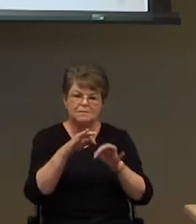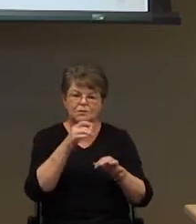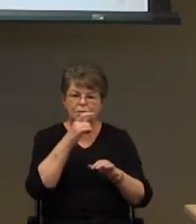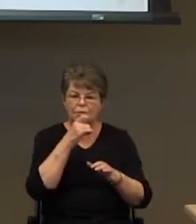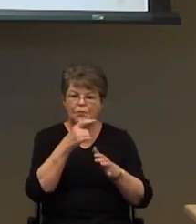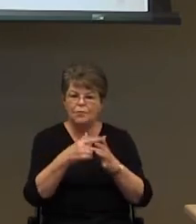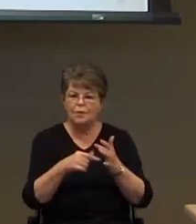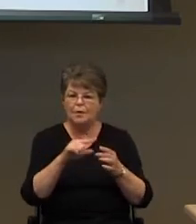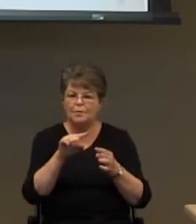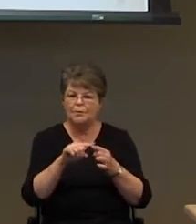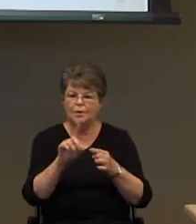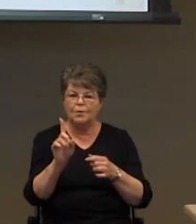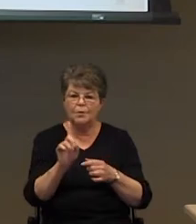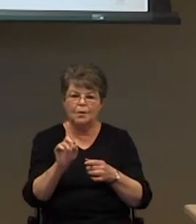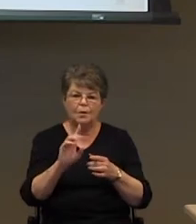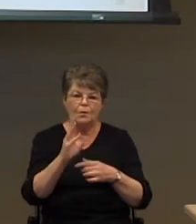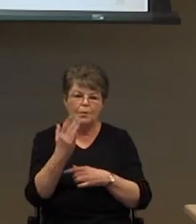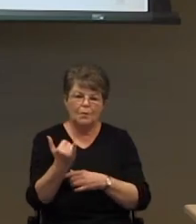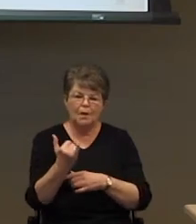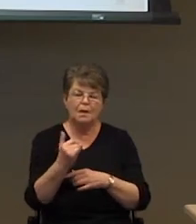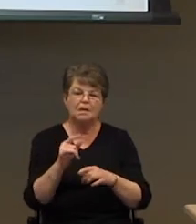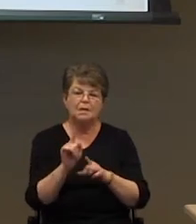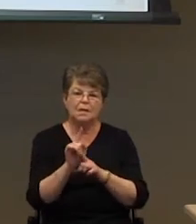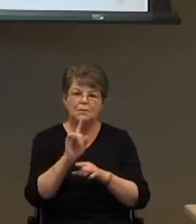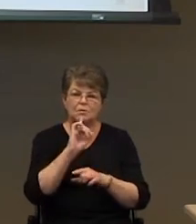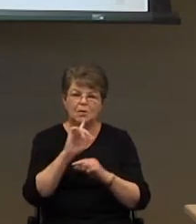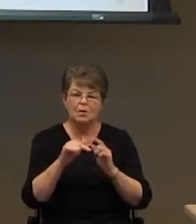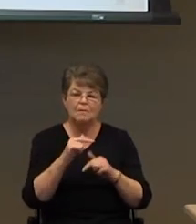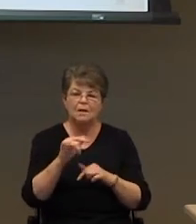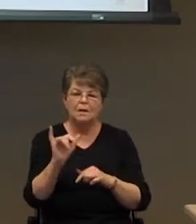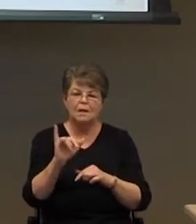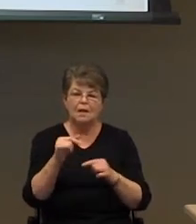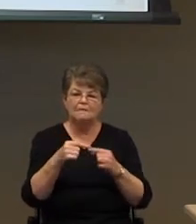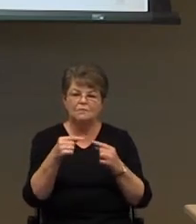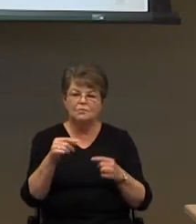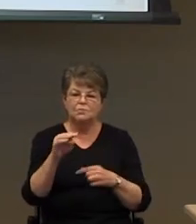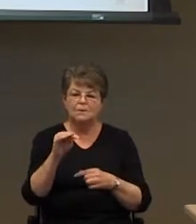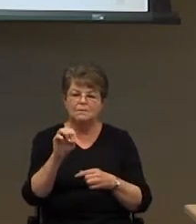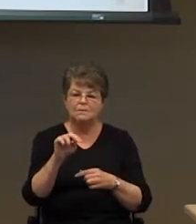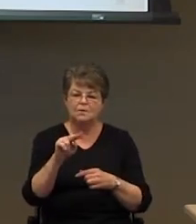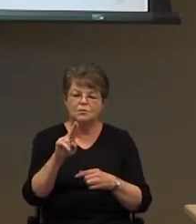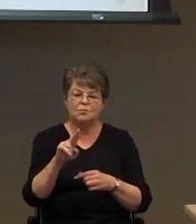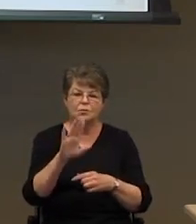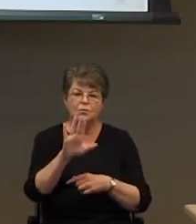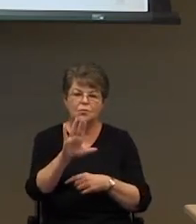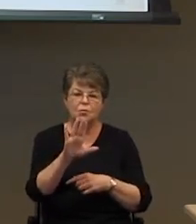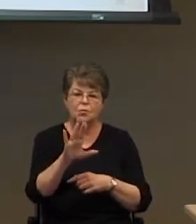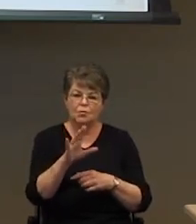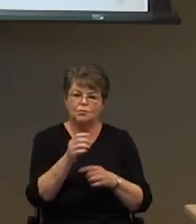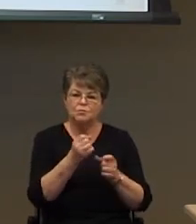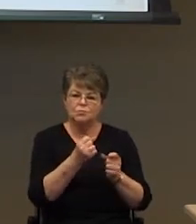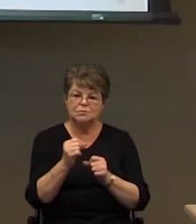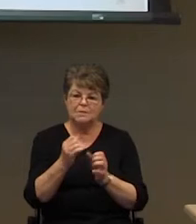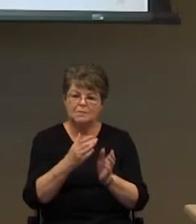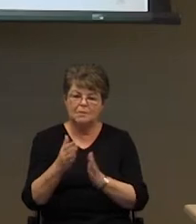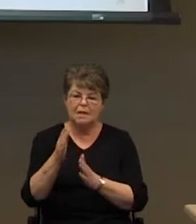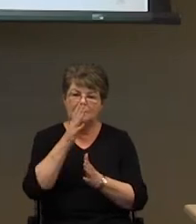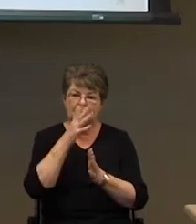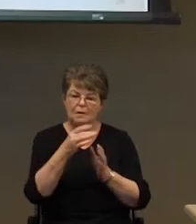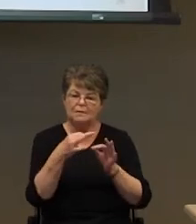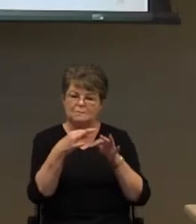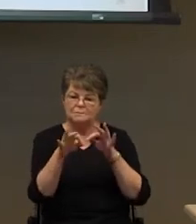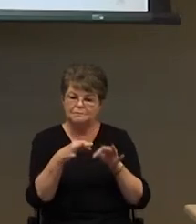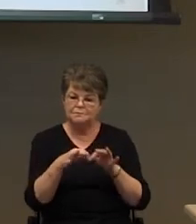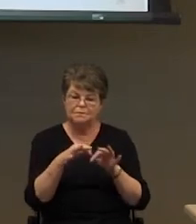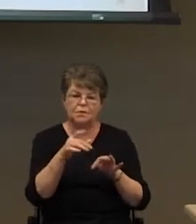why. Well, like we talked about, first is a menu. Your strategic economic development plan will lay out all these different options. You're not going to